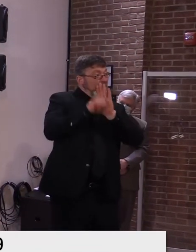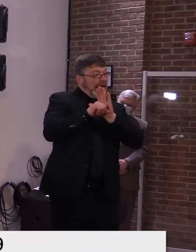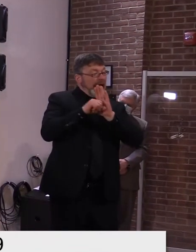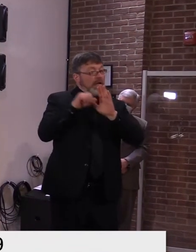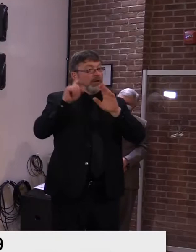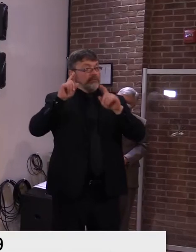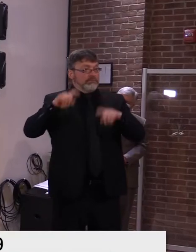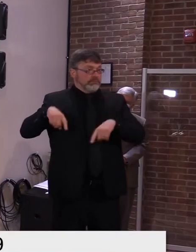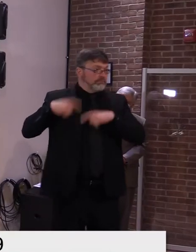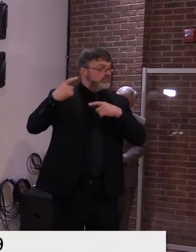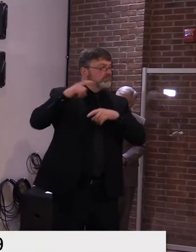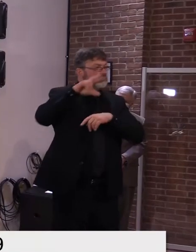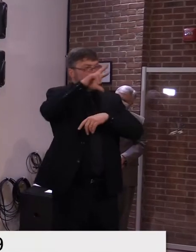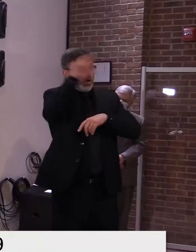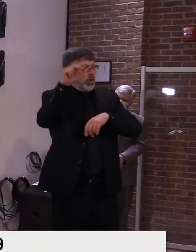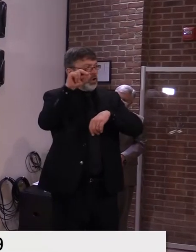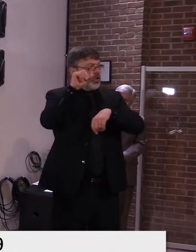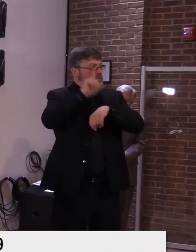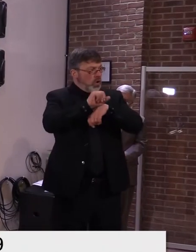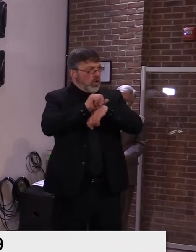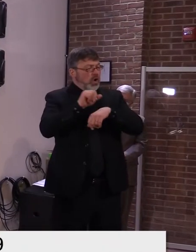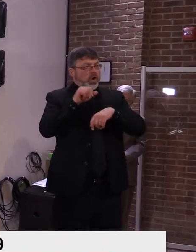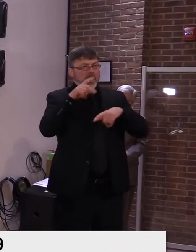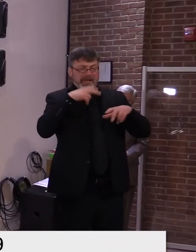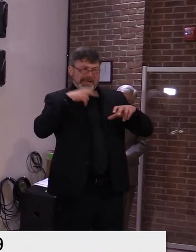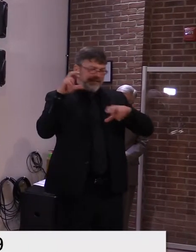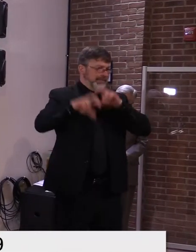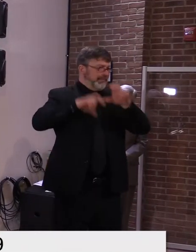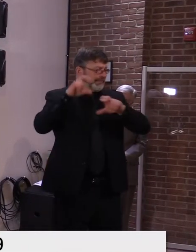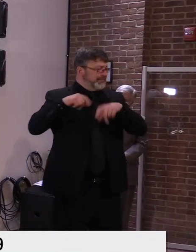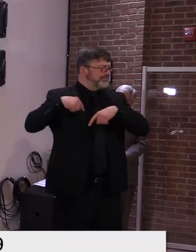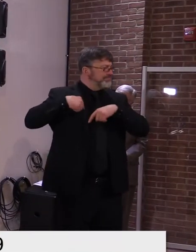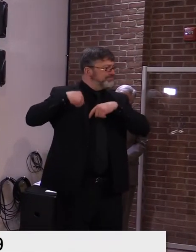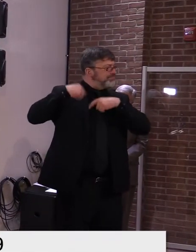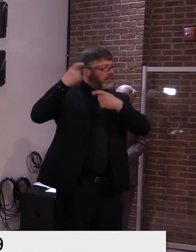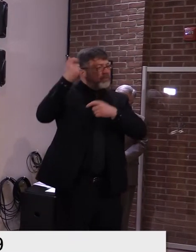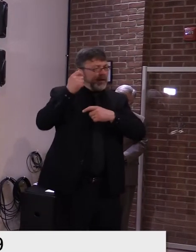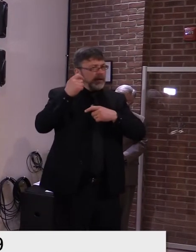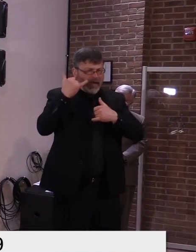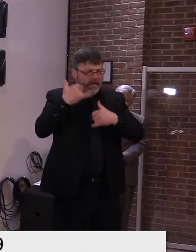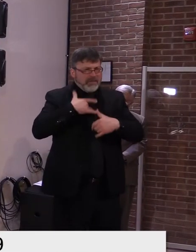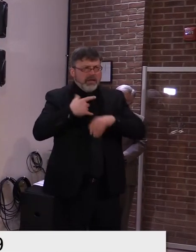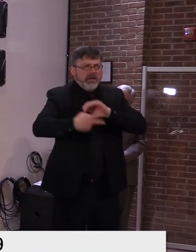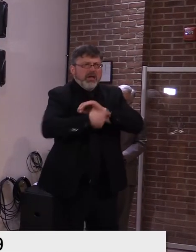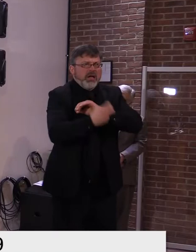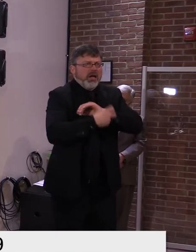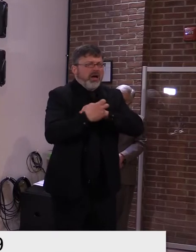far back we go in terms of who has to carry some of that burden will remain to be seen.